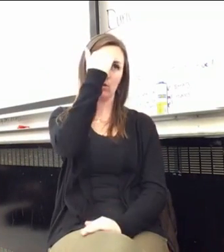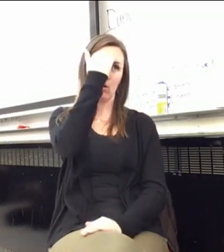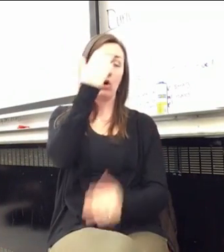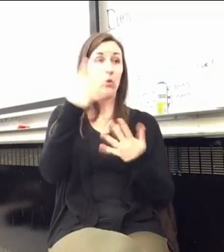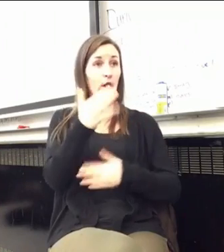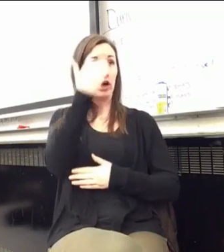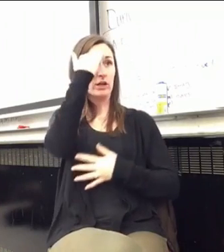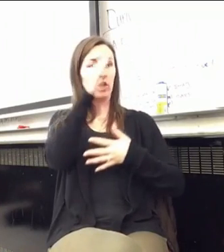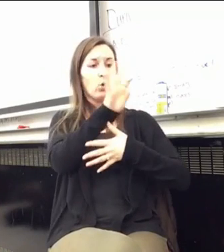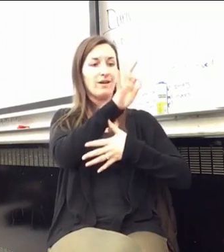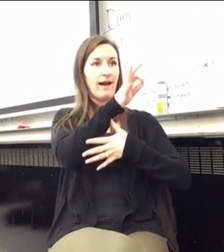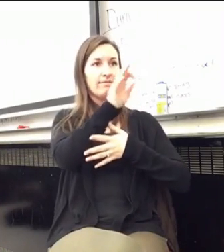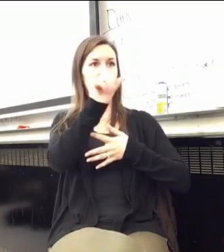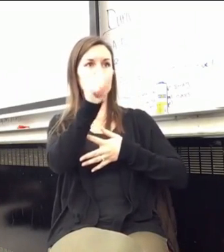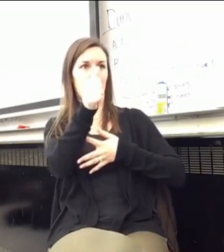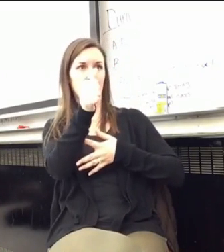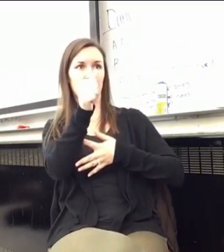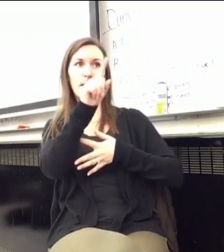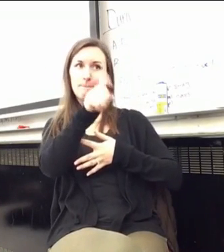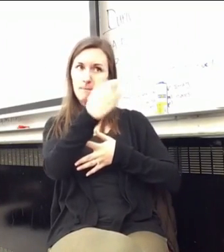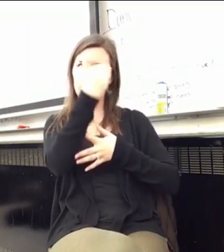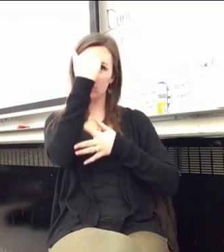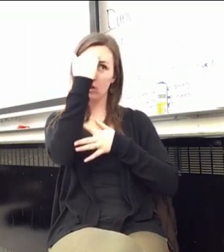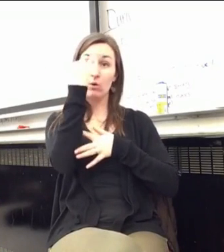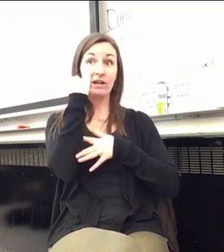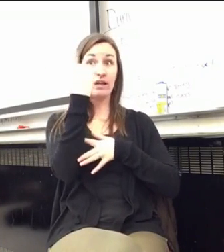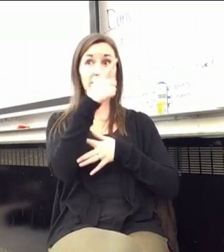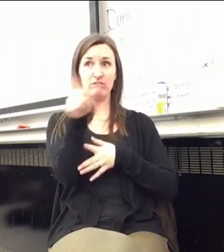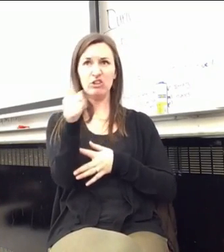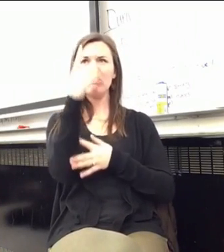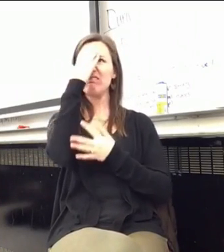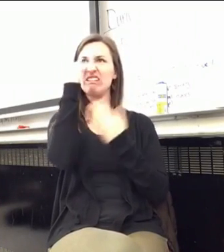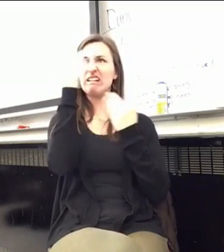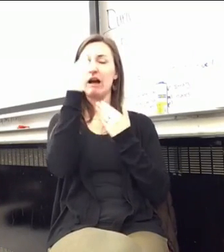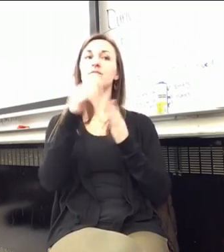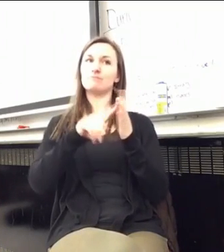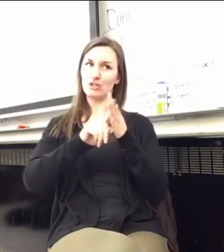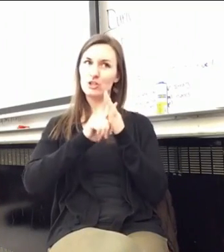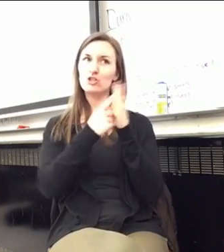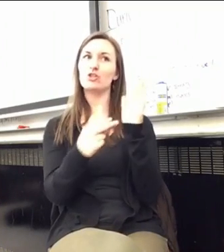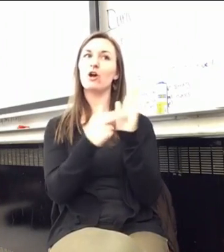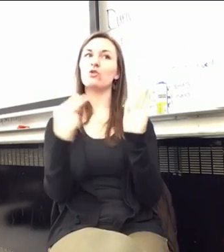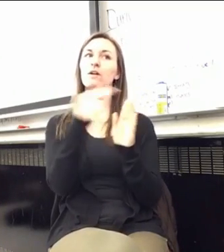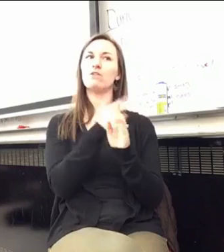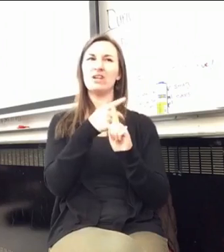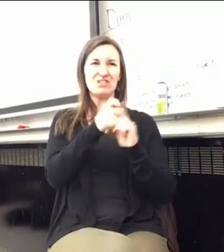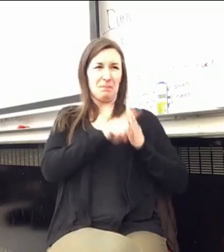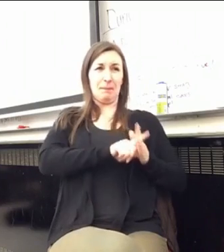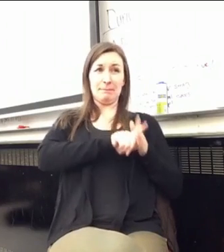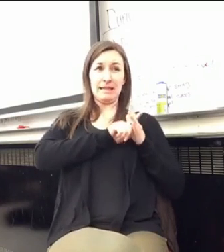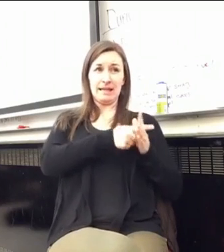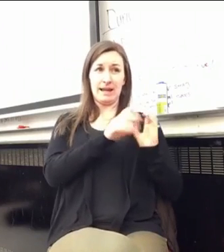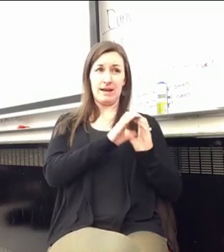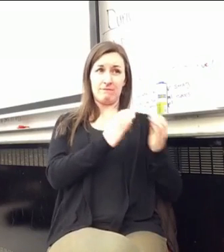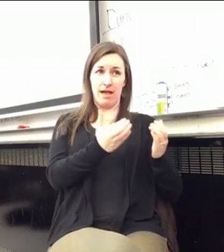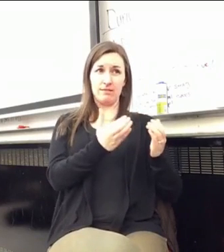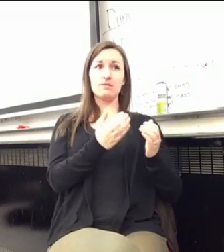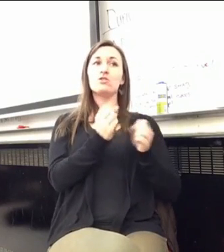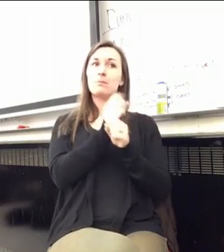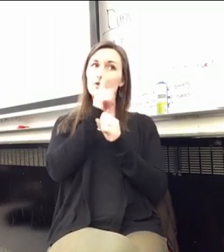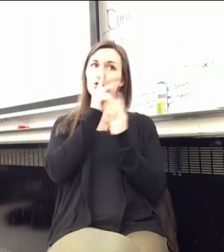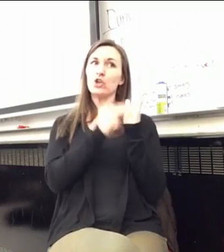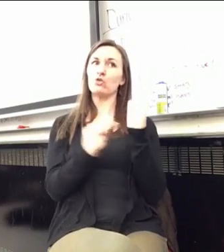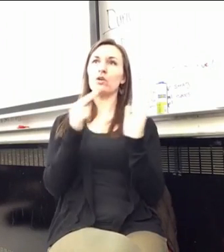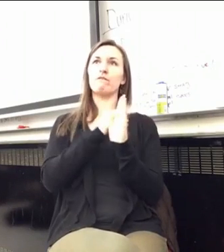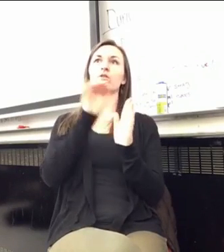need to know the 9th and the 10th Amendment, and if you don't know what those are, you should start reviewing those because those are from the very beginning of class. Now